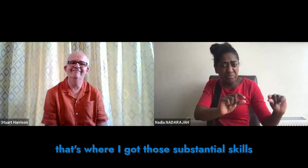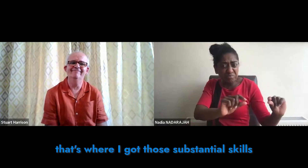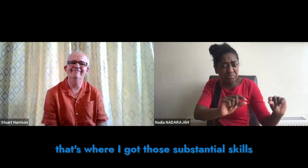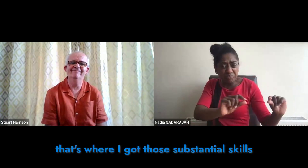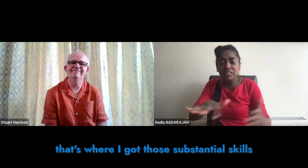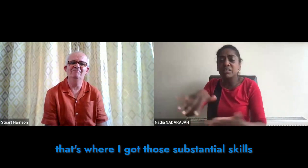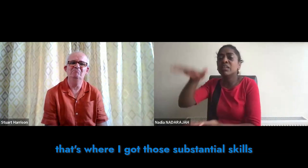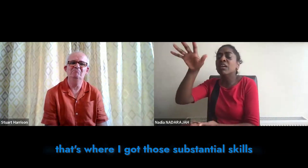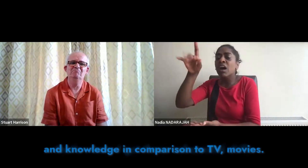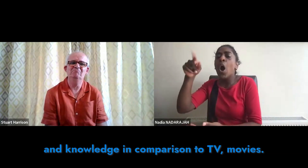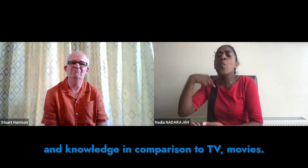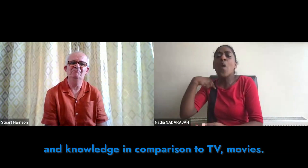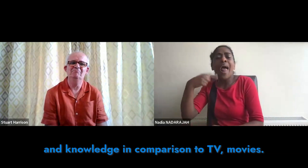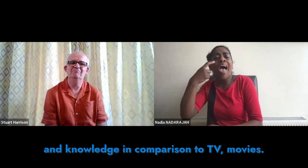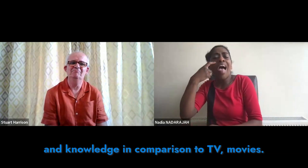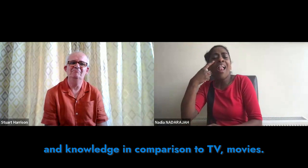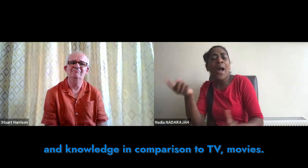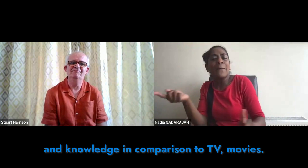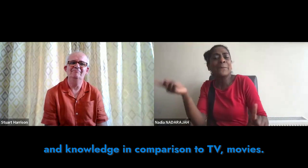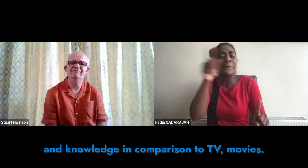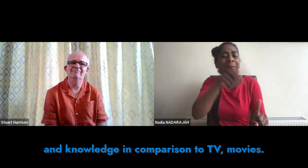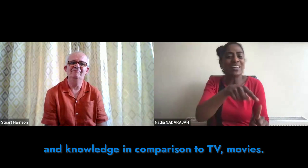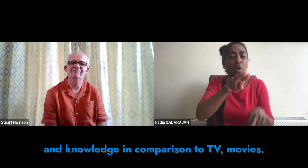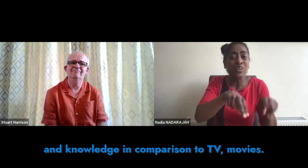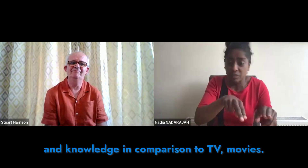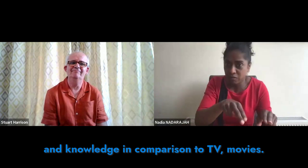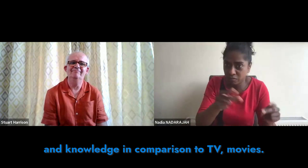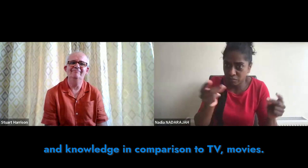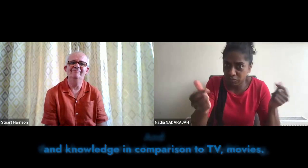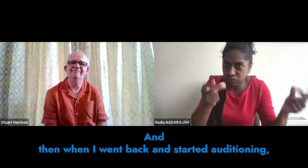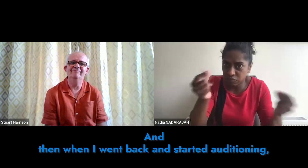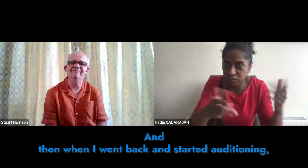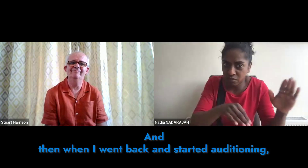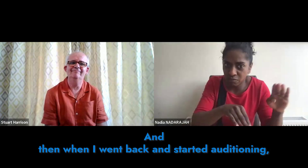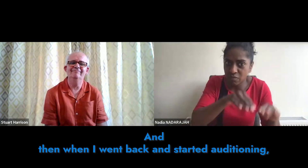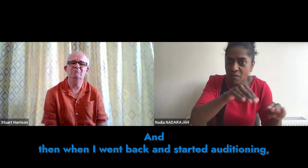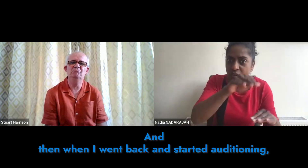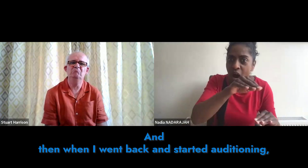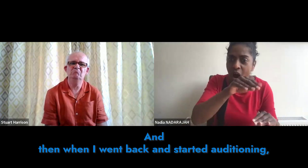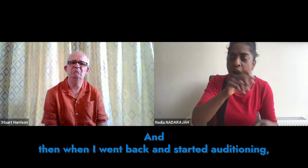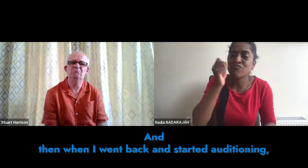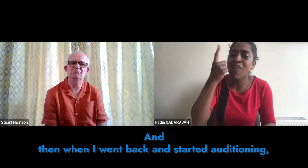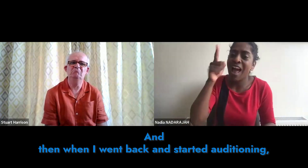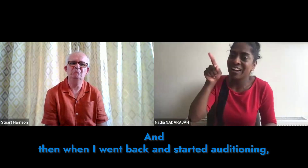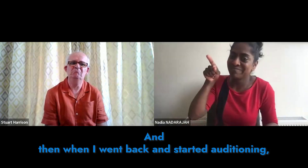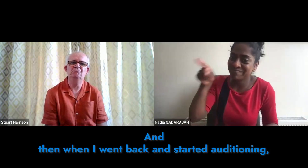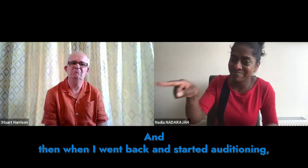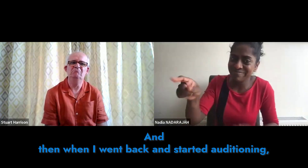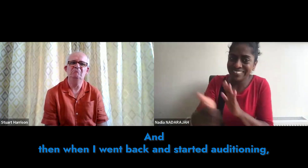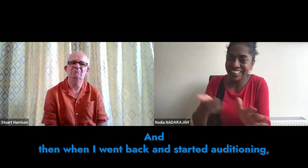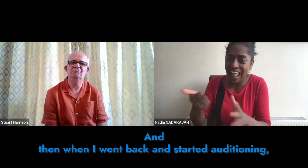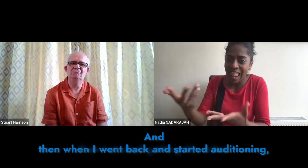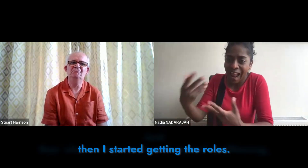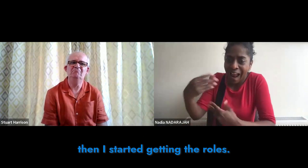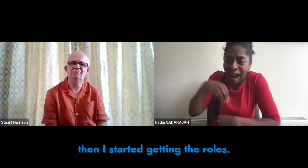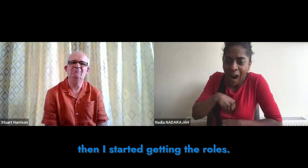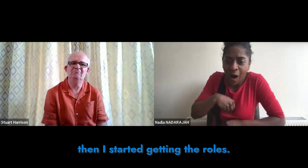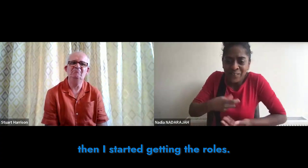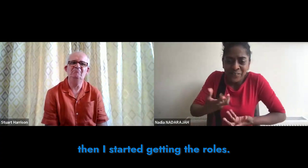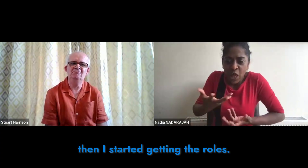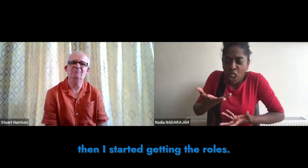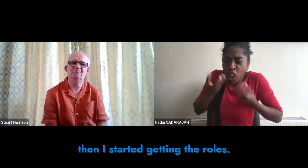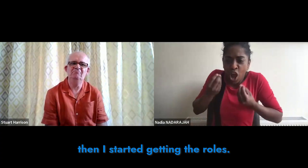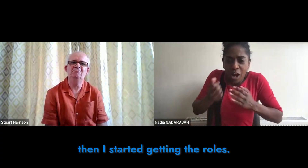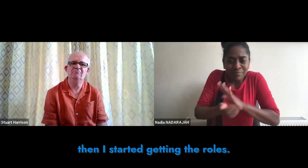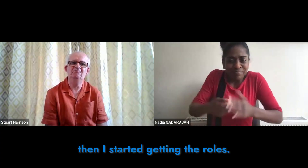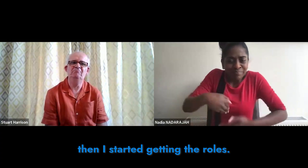those substantial skills and knowledge in comparison to TV and movies. And then when I went back and started auditioning, then I